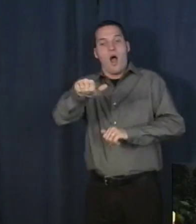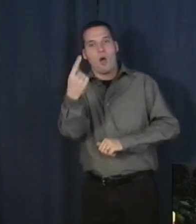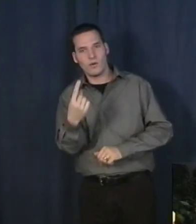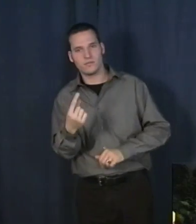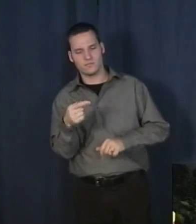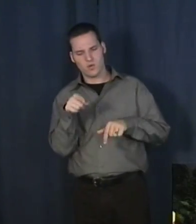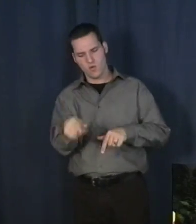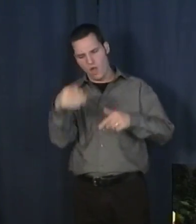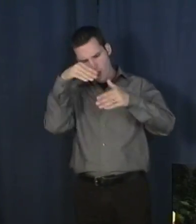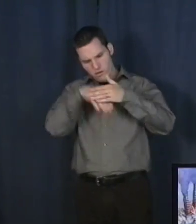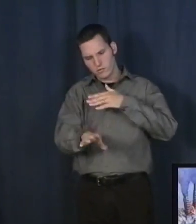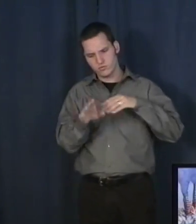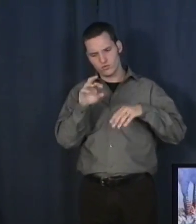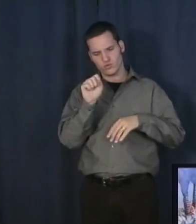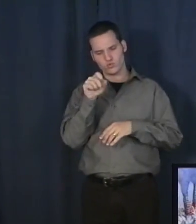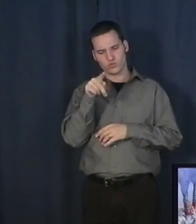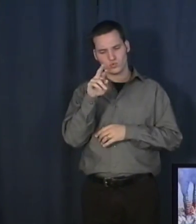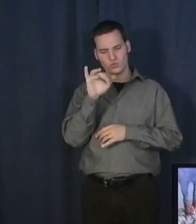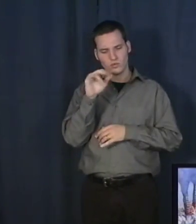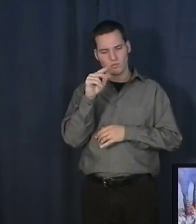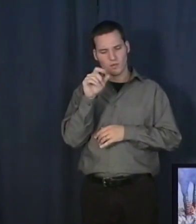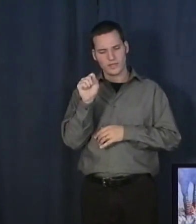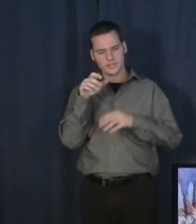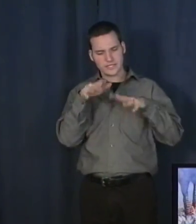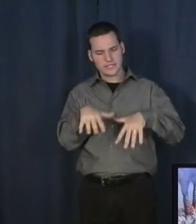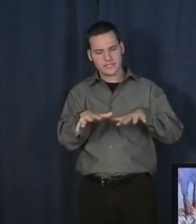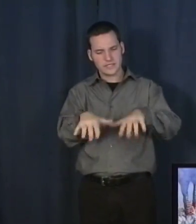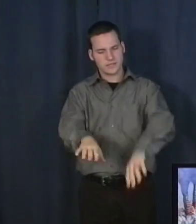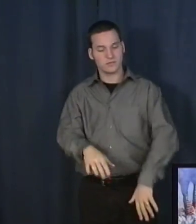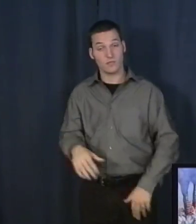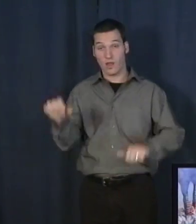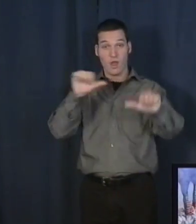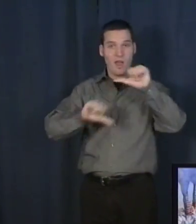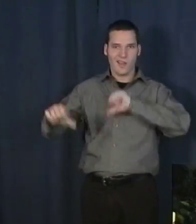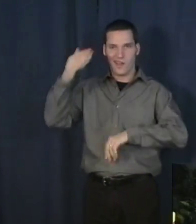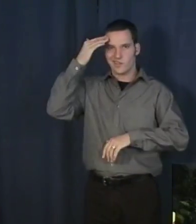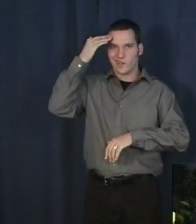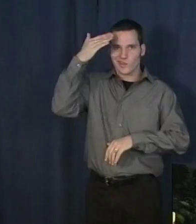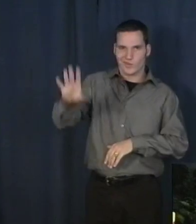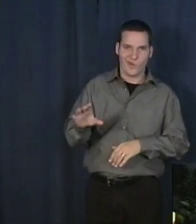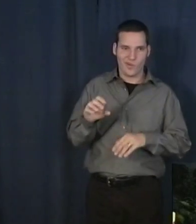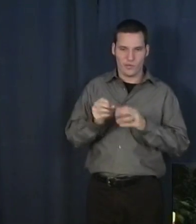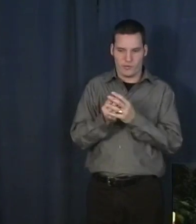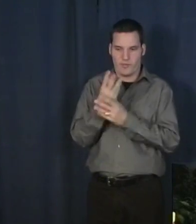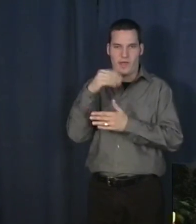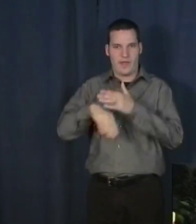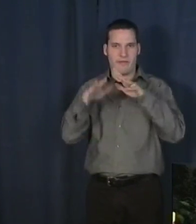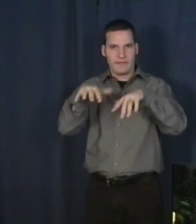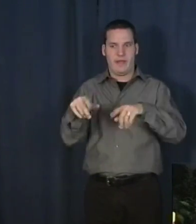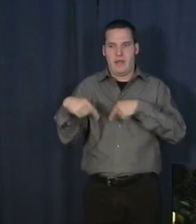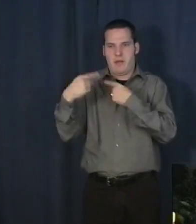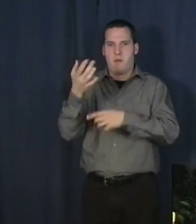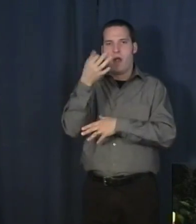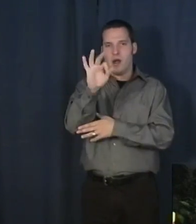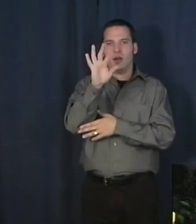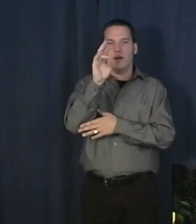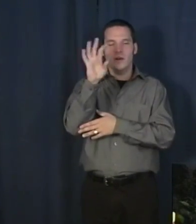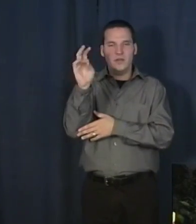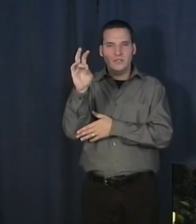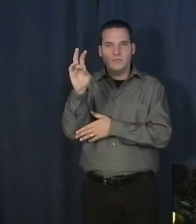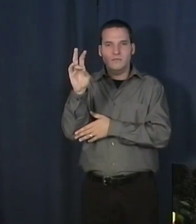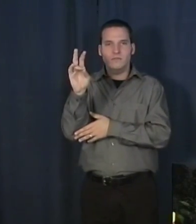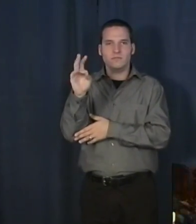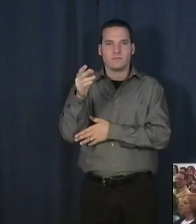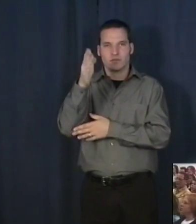asked him another one. Hast thou entered into the springs of the sea? Did you know scientists didn't even know there were springs in the sea until